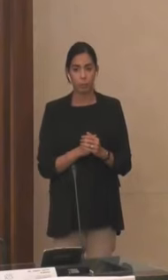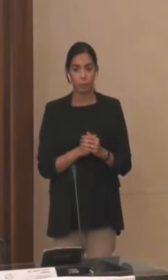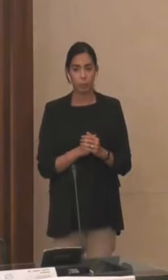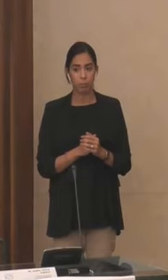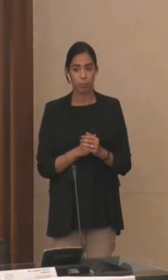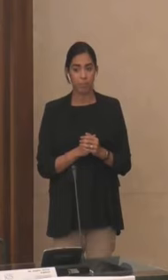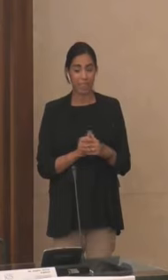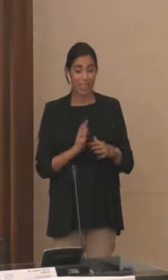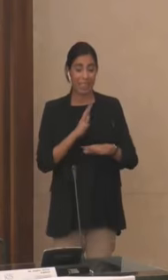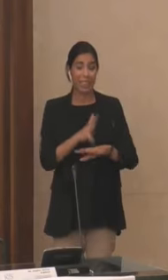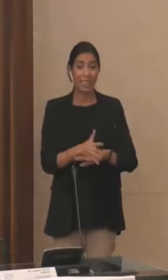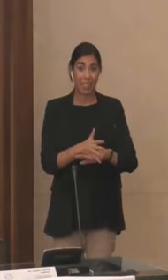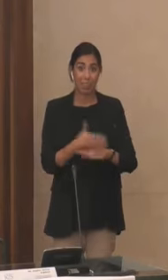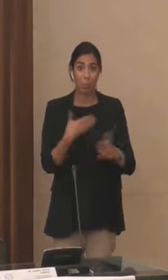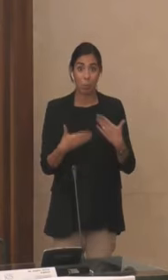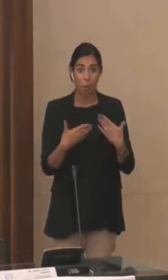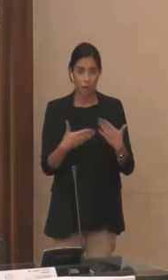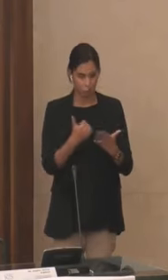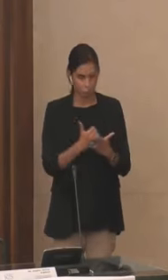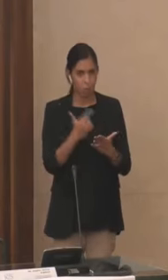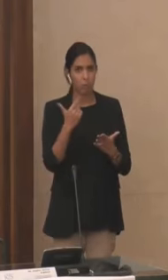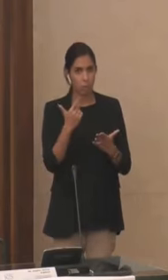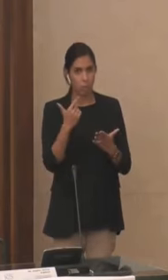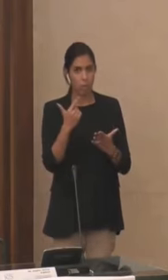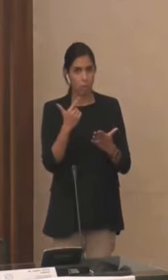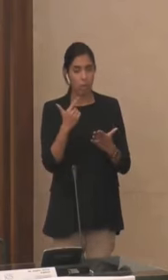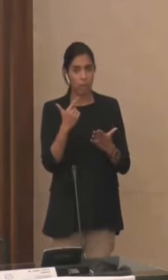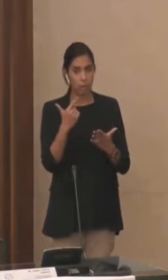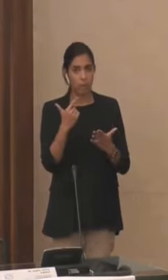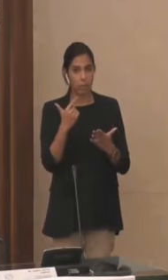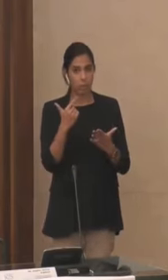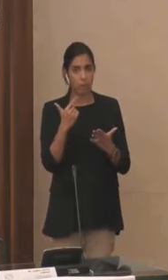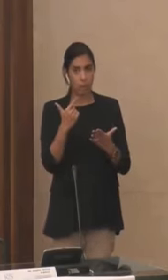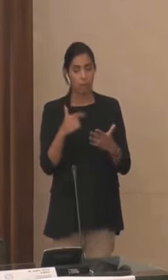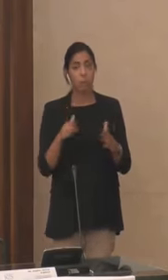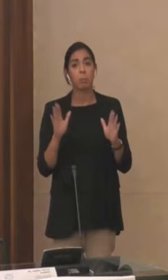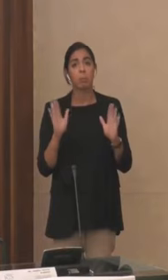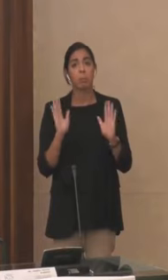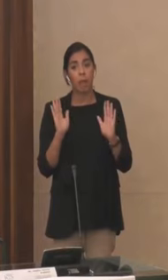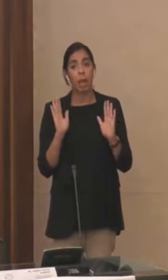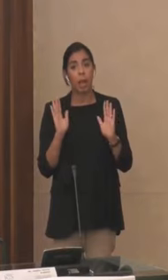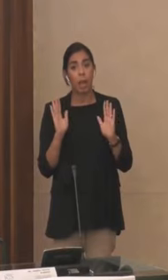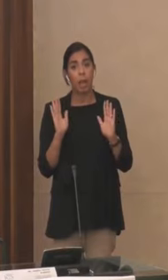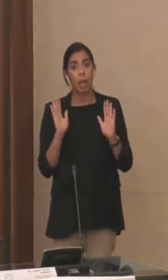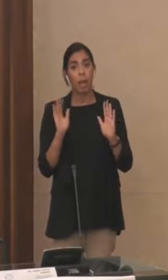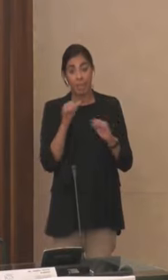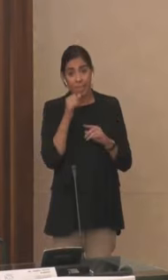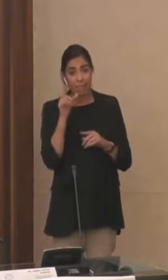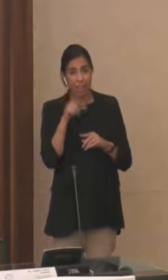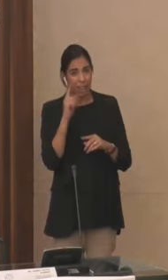important the early right intervention. Okay?